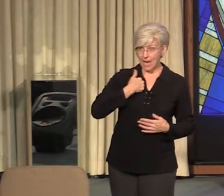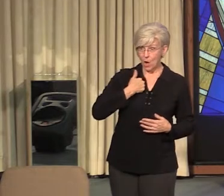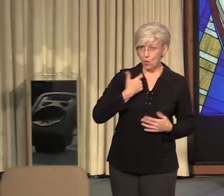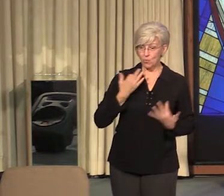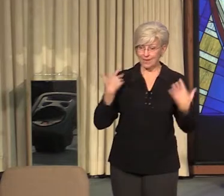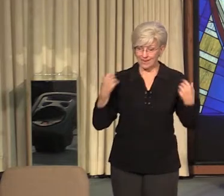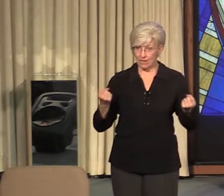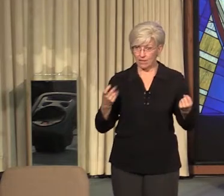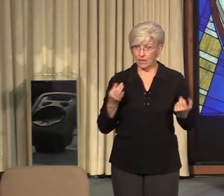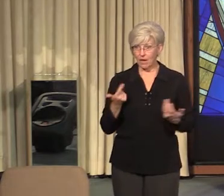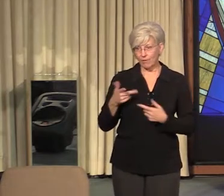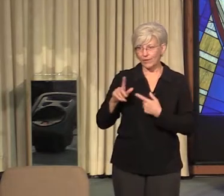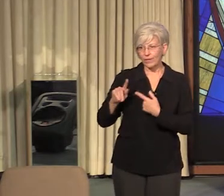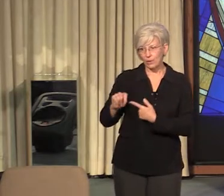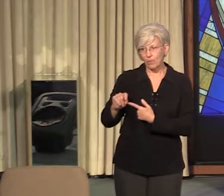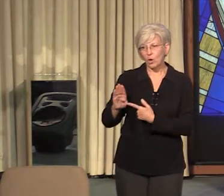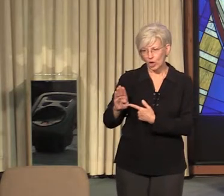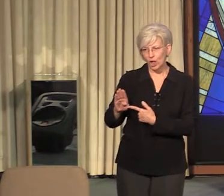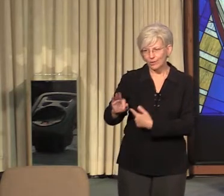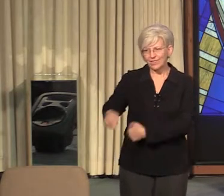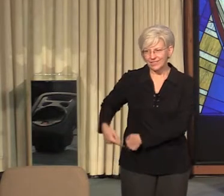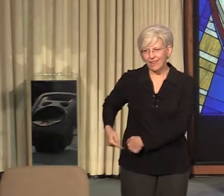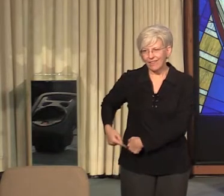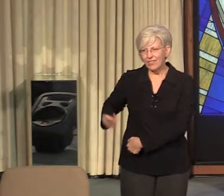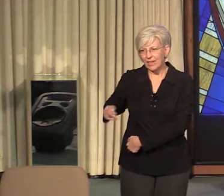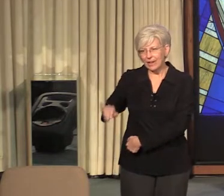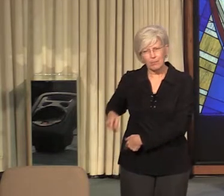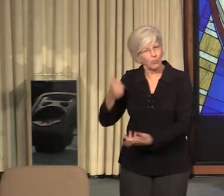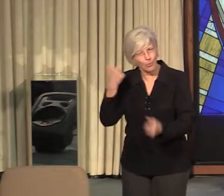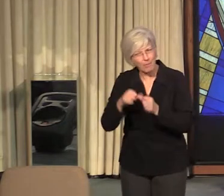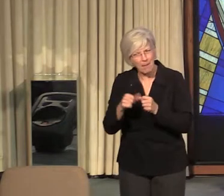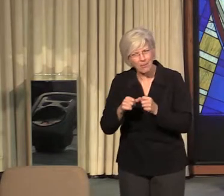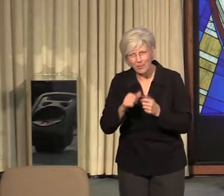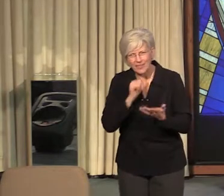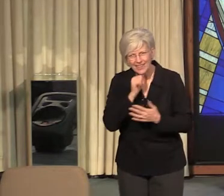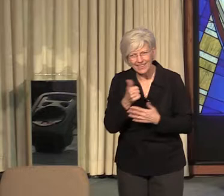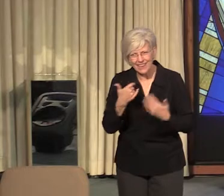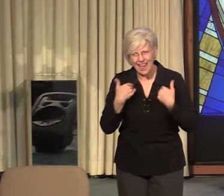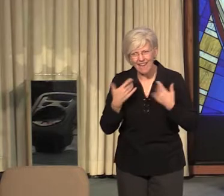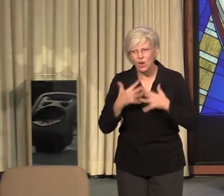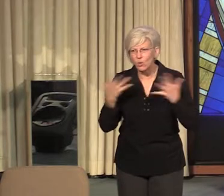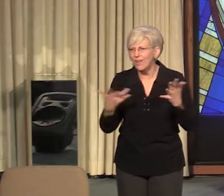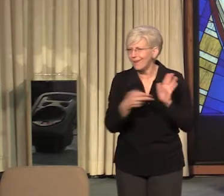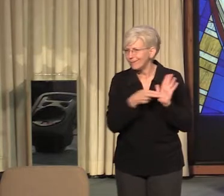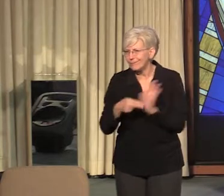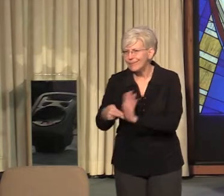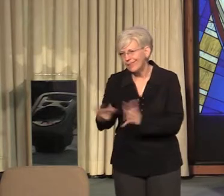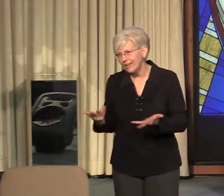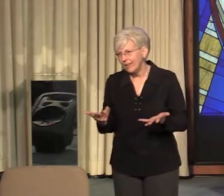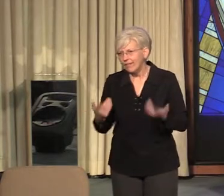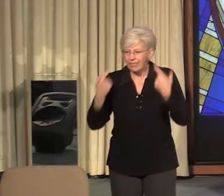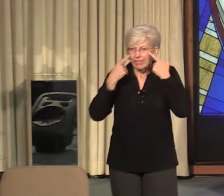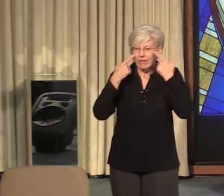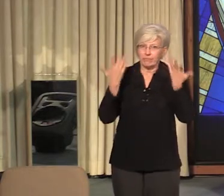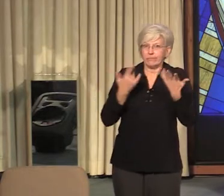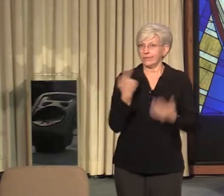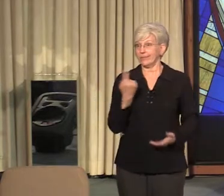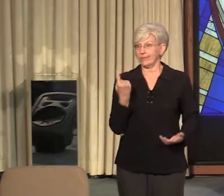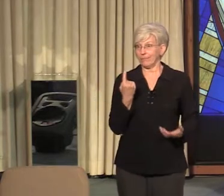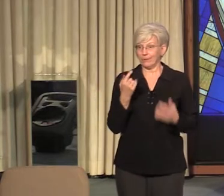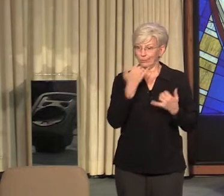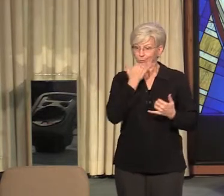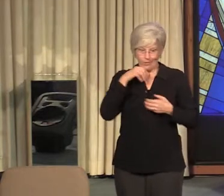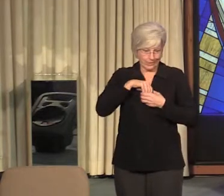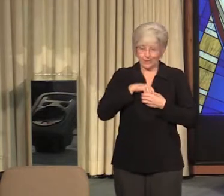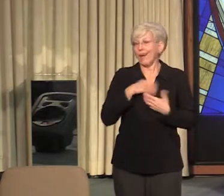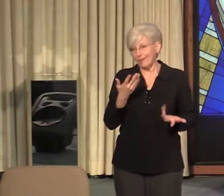hip." Remember, they didn't have a whole lot of diagnostic stuff out there, and a lot of times they just thought, well, something's wrong with me on the inside. It must be